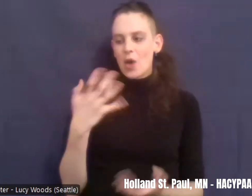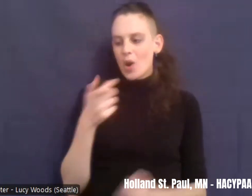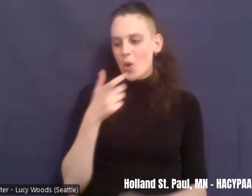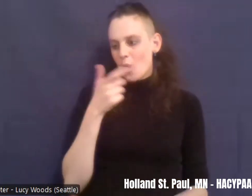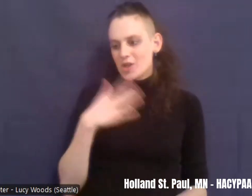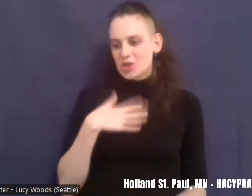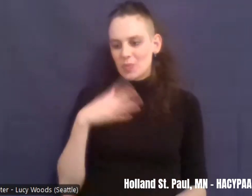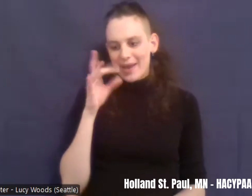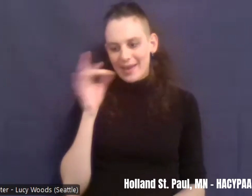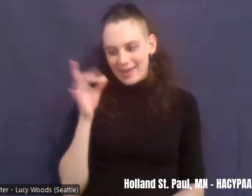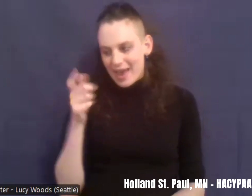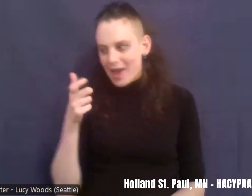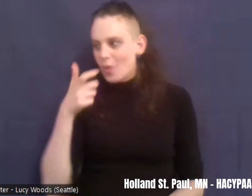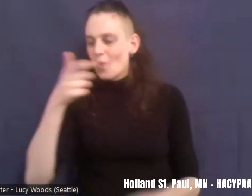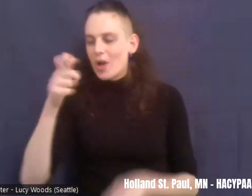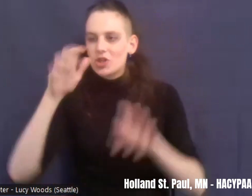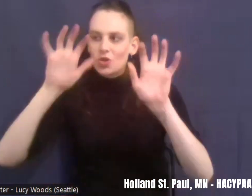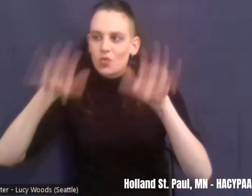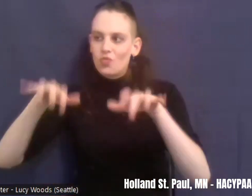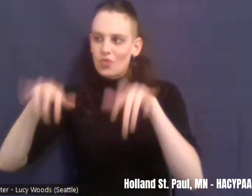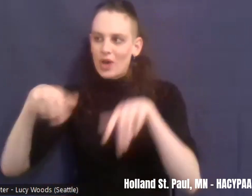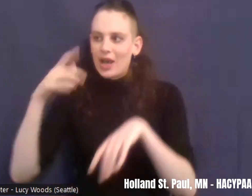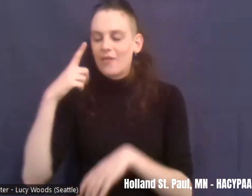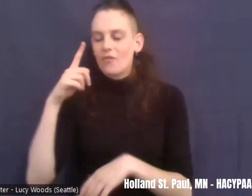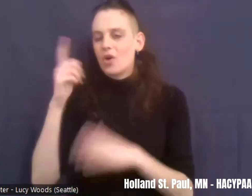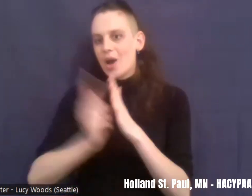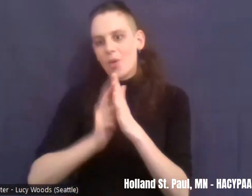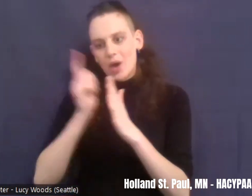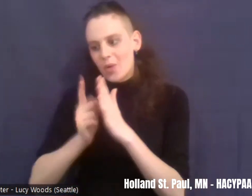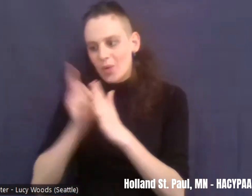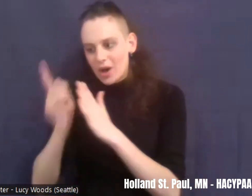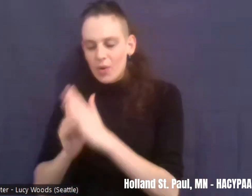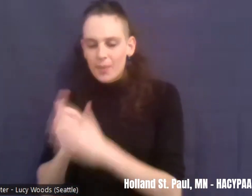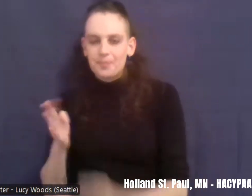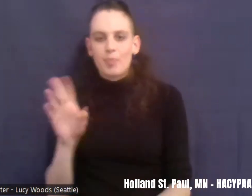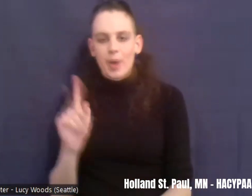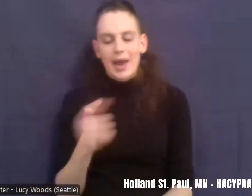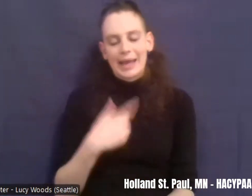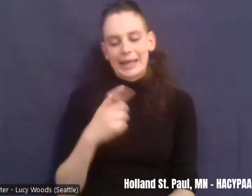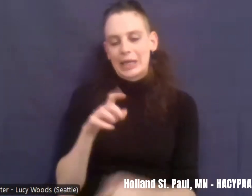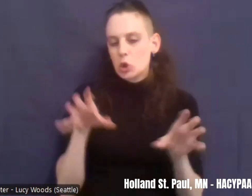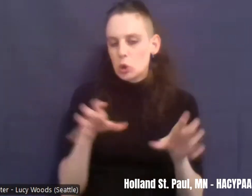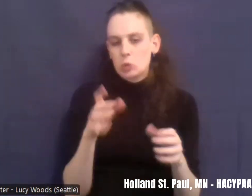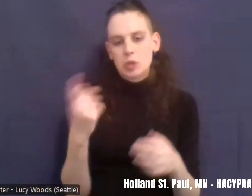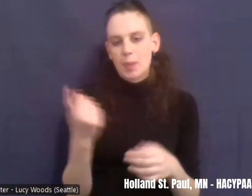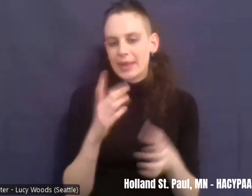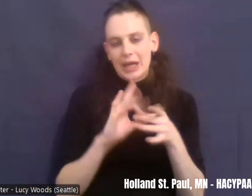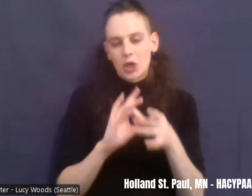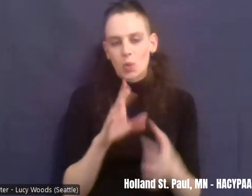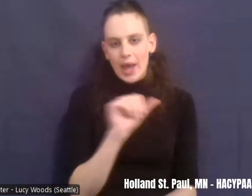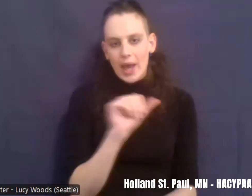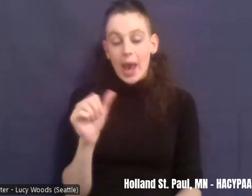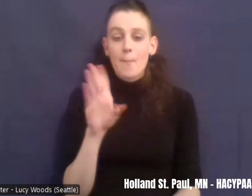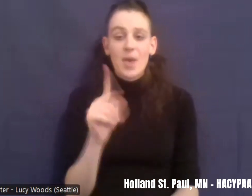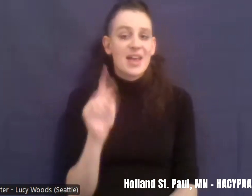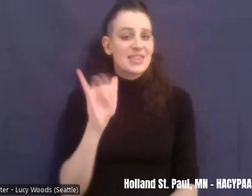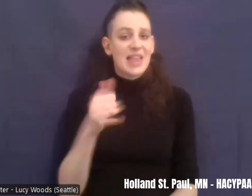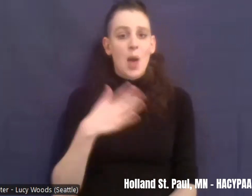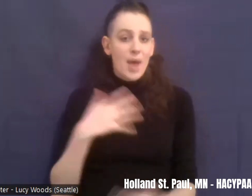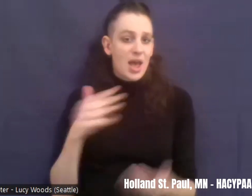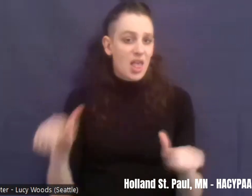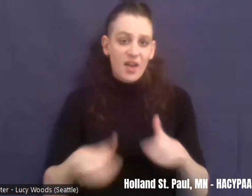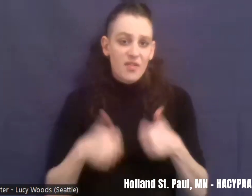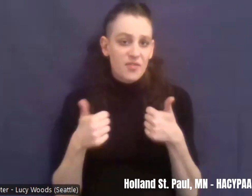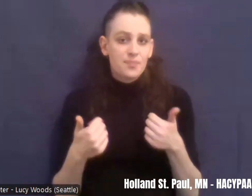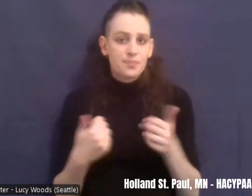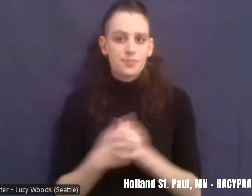rain for hours. But like unfortunately I had to do some like Alcoholics Anonymous stuff. But like that's like what my life, like what I would like